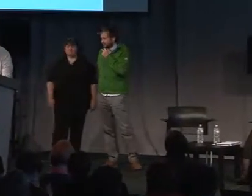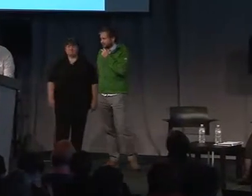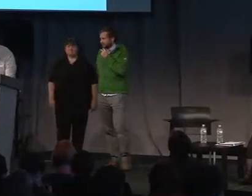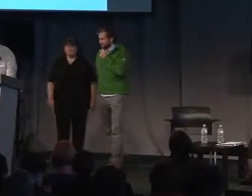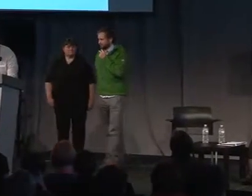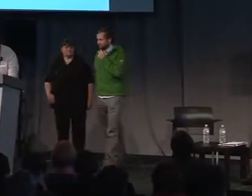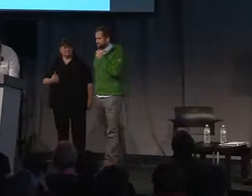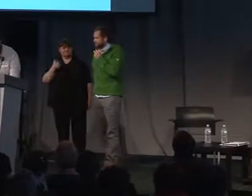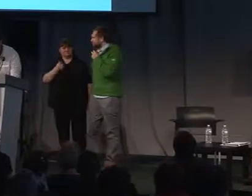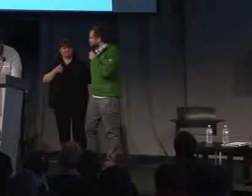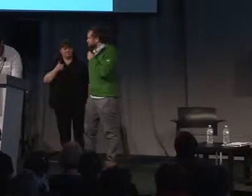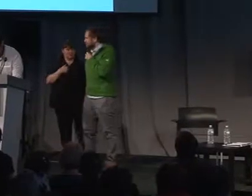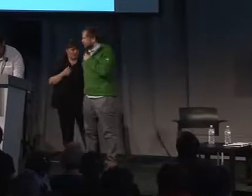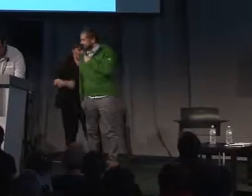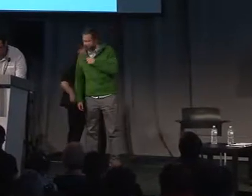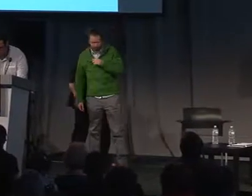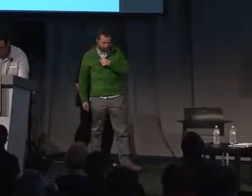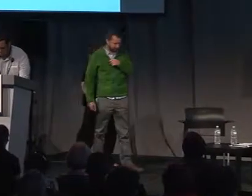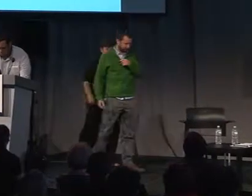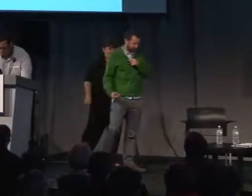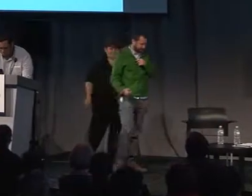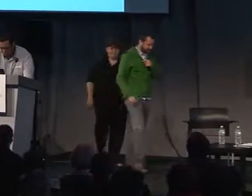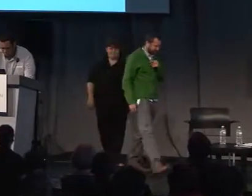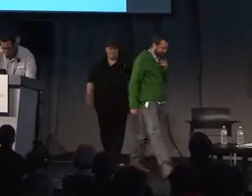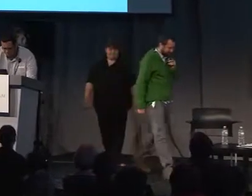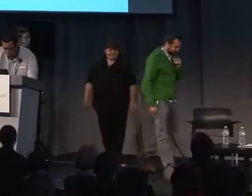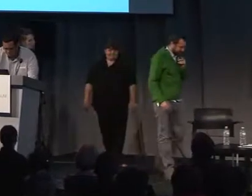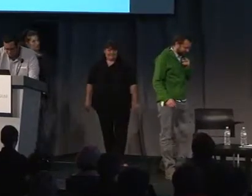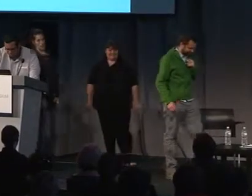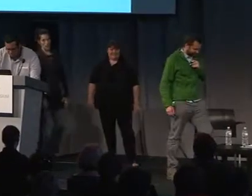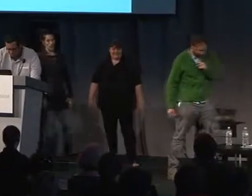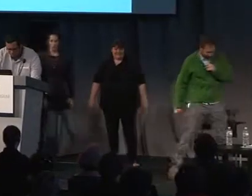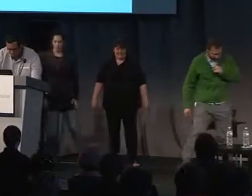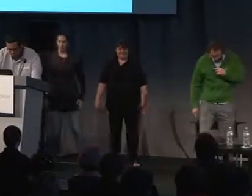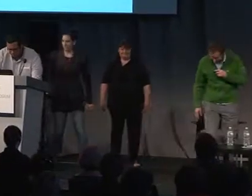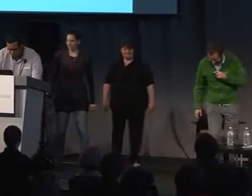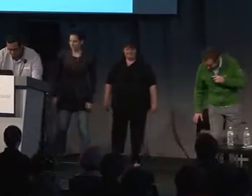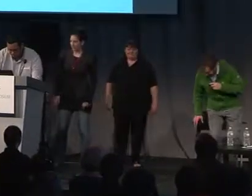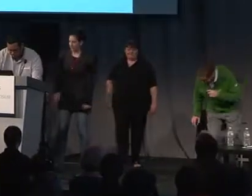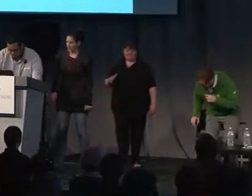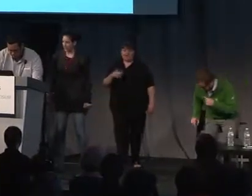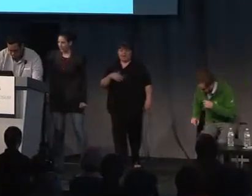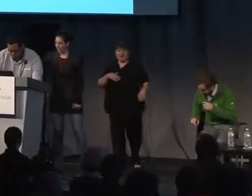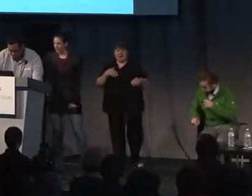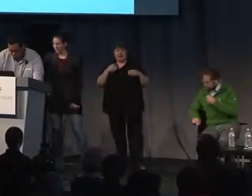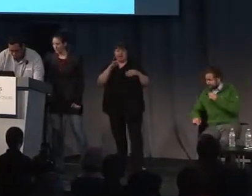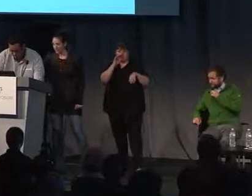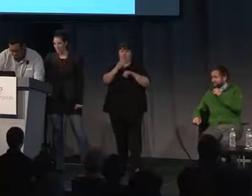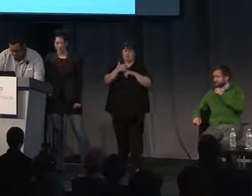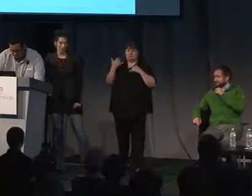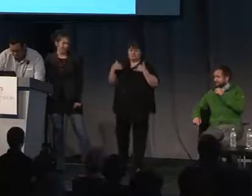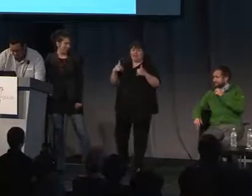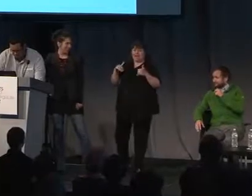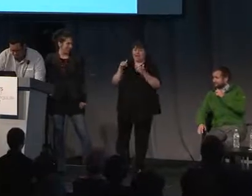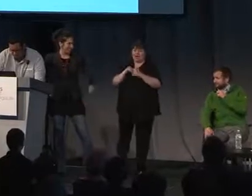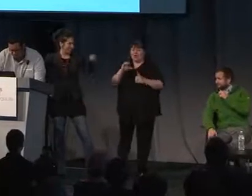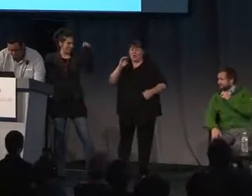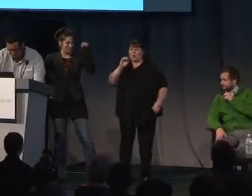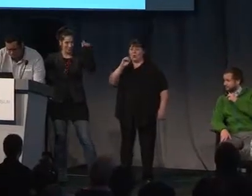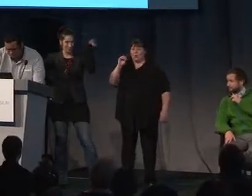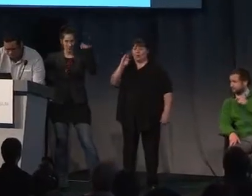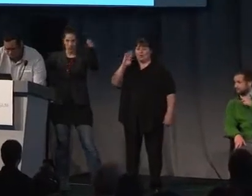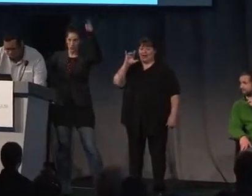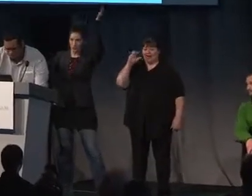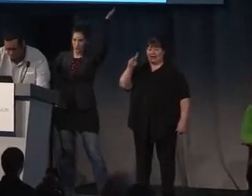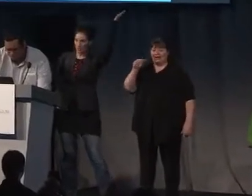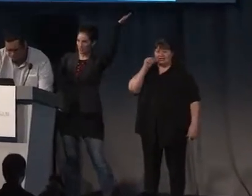I'm so sorry. So while we're getting that up. Great. My daughter was playing with OOBLEK yesterday, actually. It's,